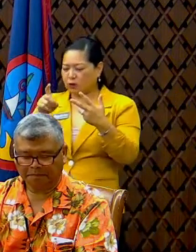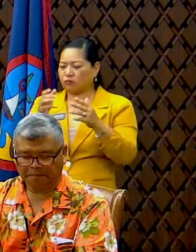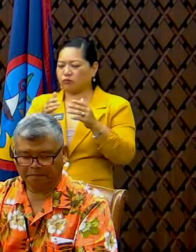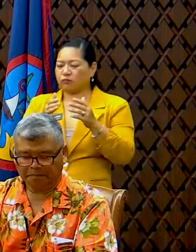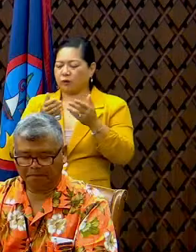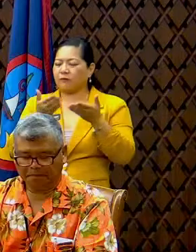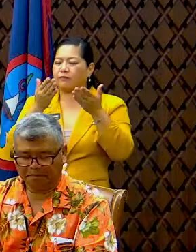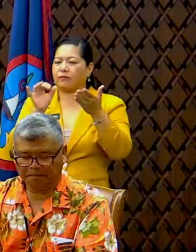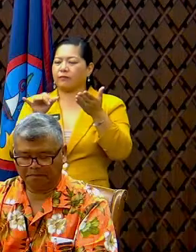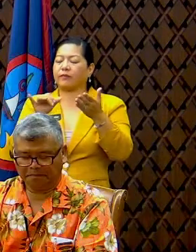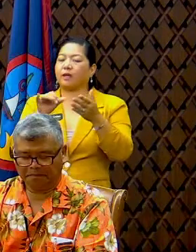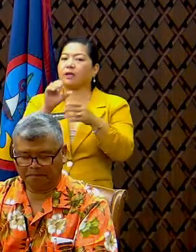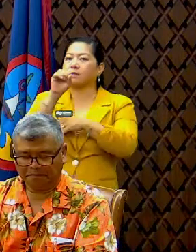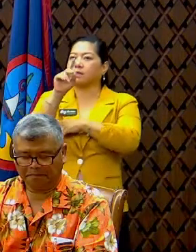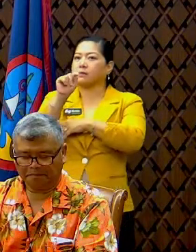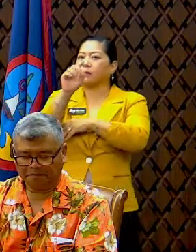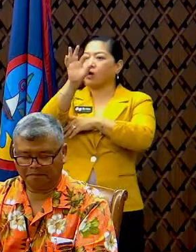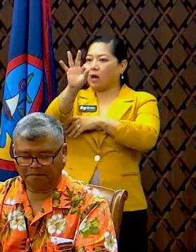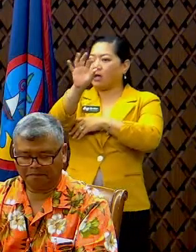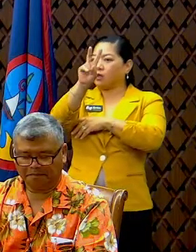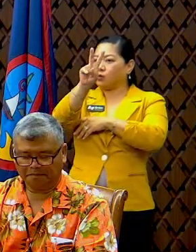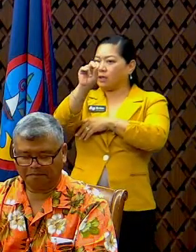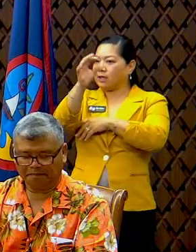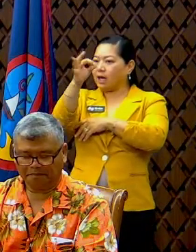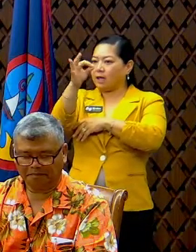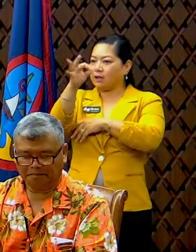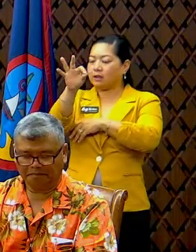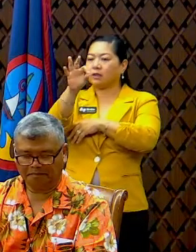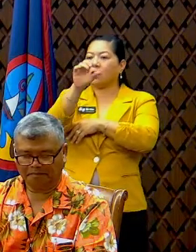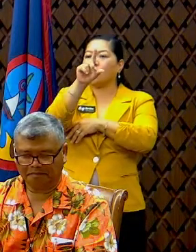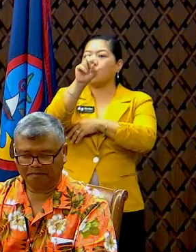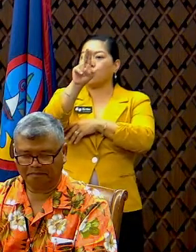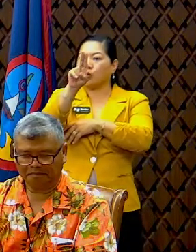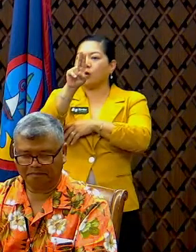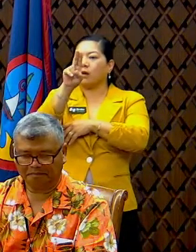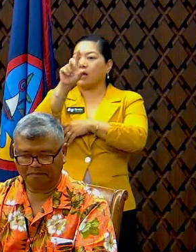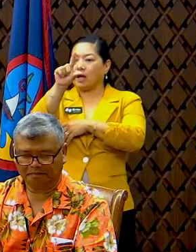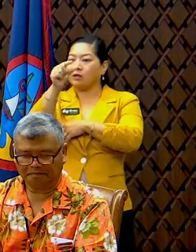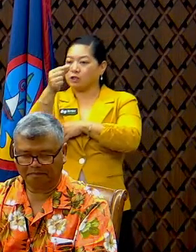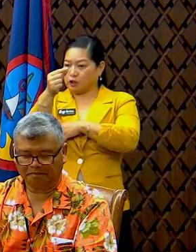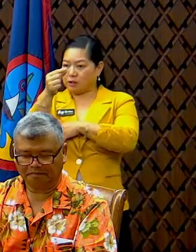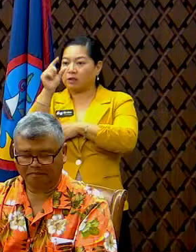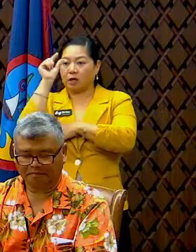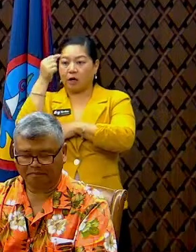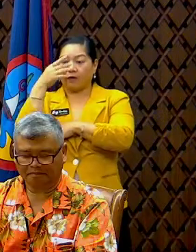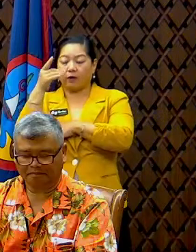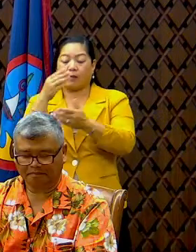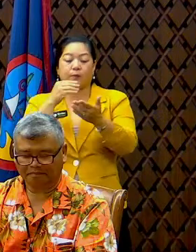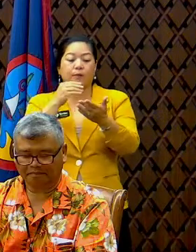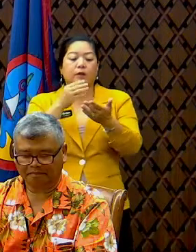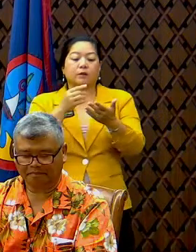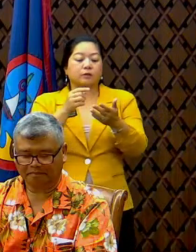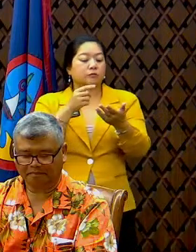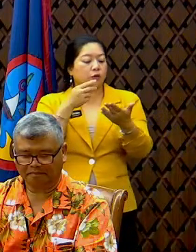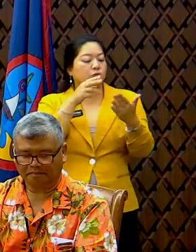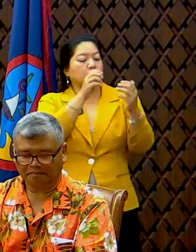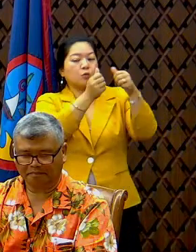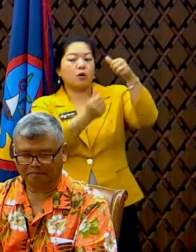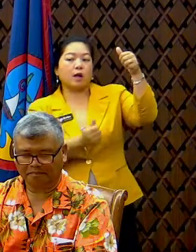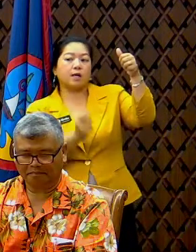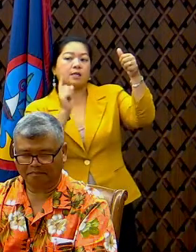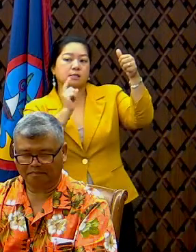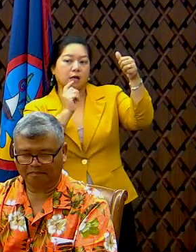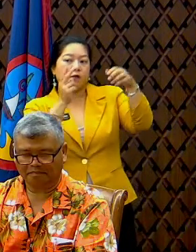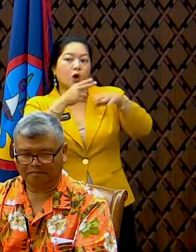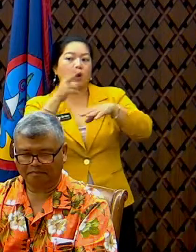Whereas on September 9, 2019, the Leon Guerrero Tenorio administration proclaimed Guam's first ever Deaf